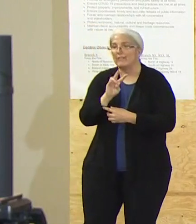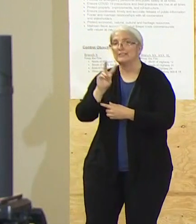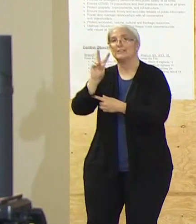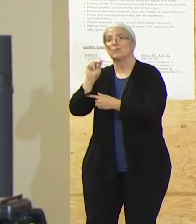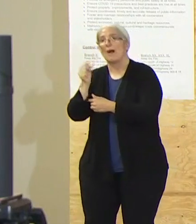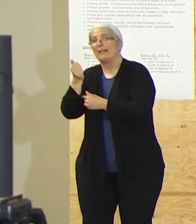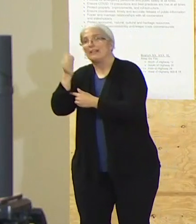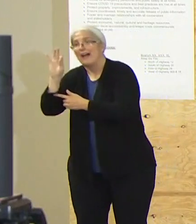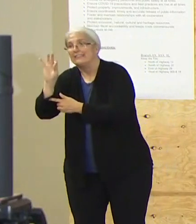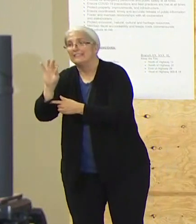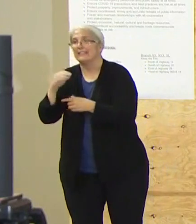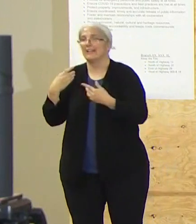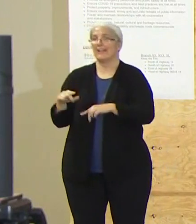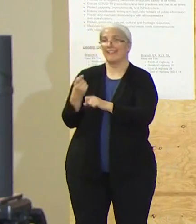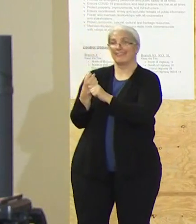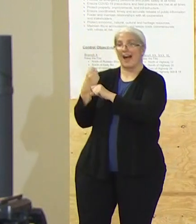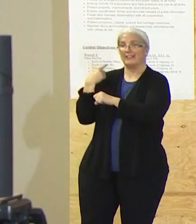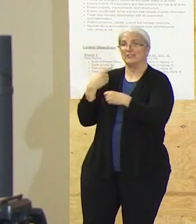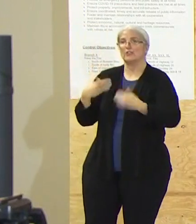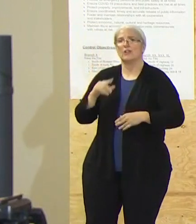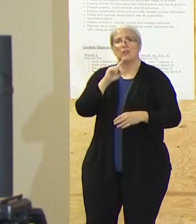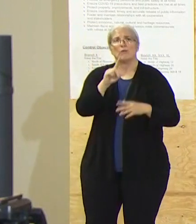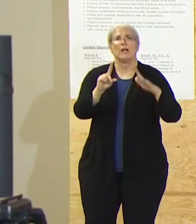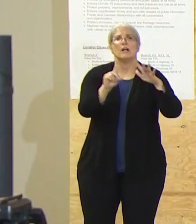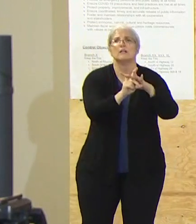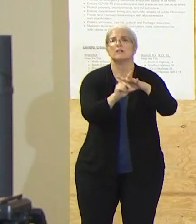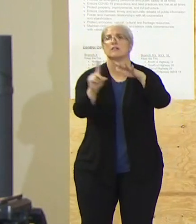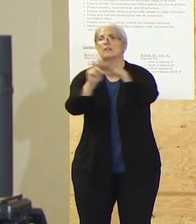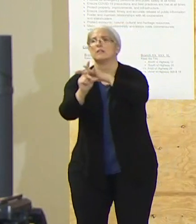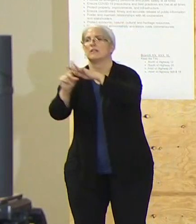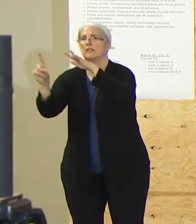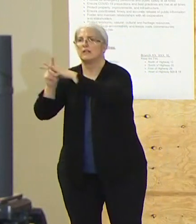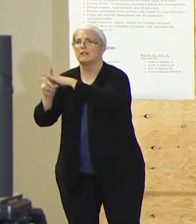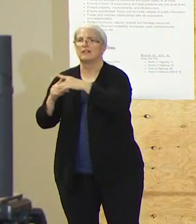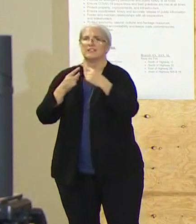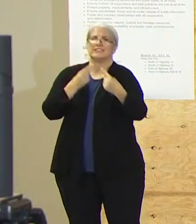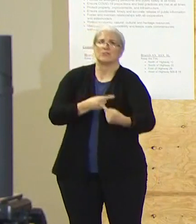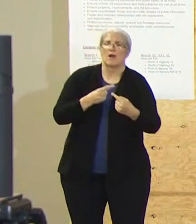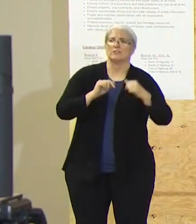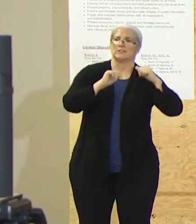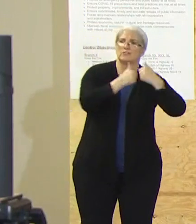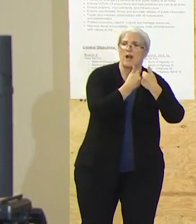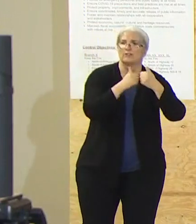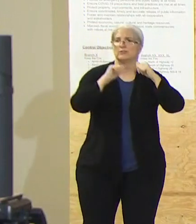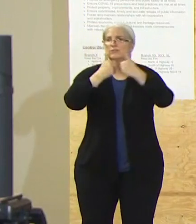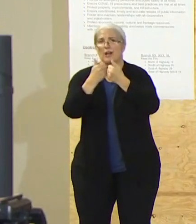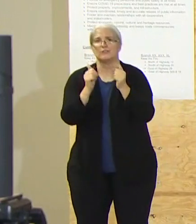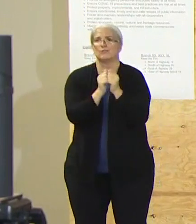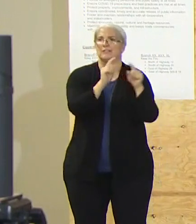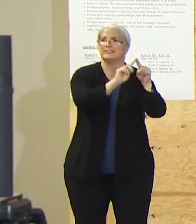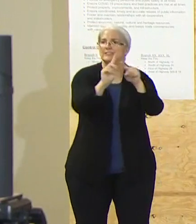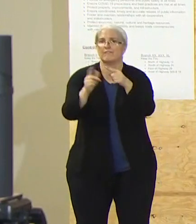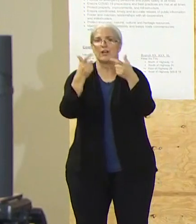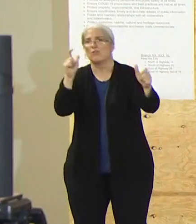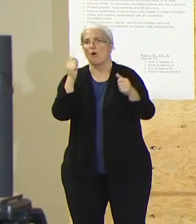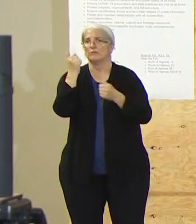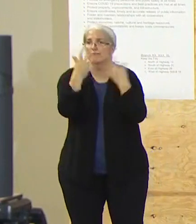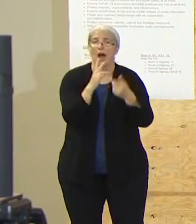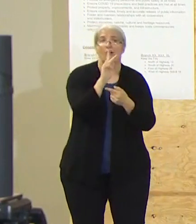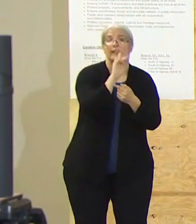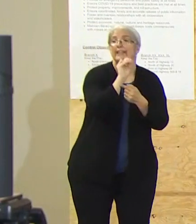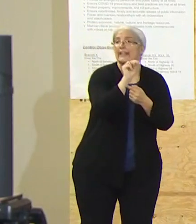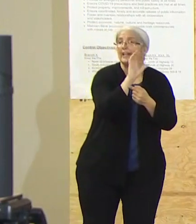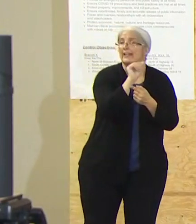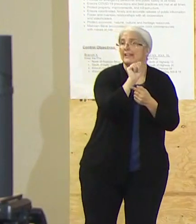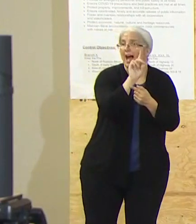last year, struggling with some of the largest fires we have had to experience. Kincaid, more recent memory, more indelible